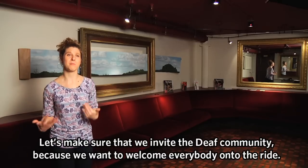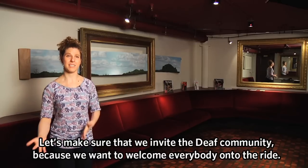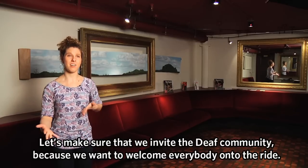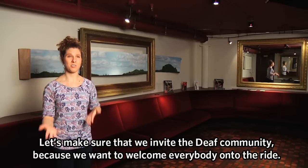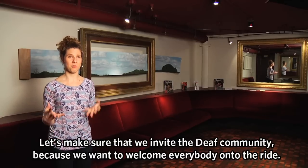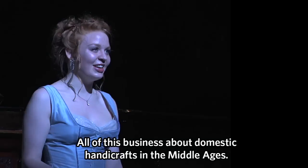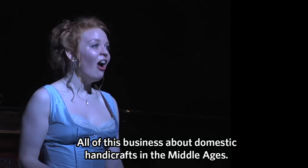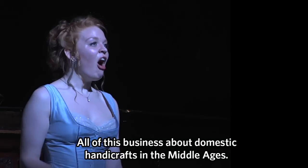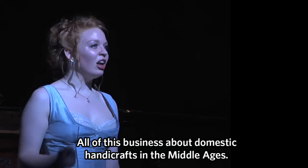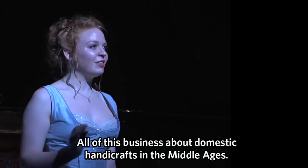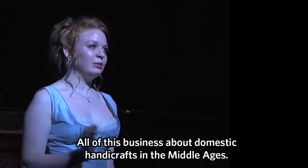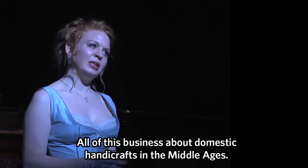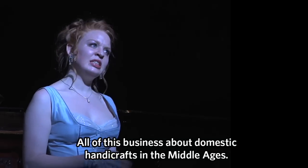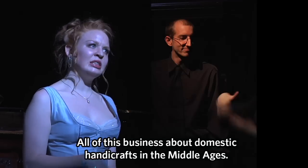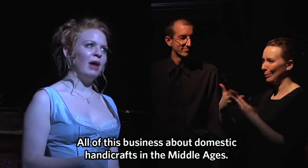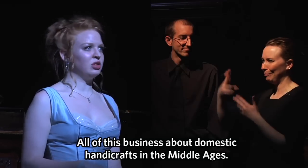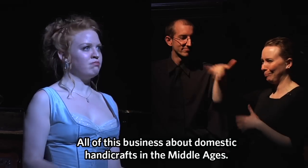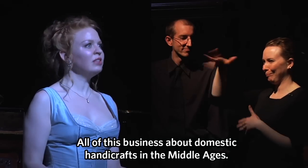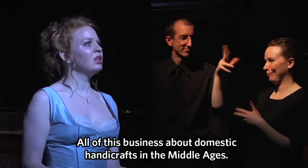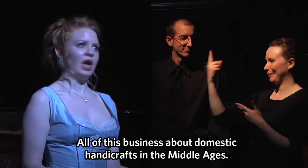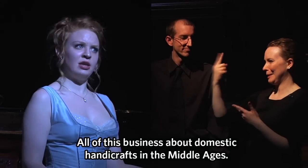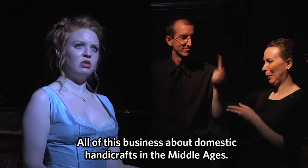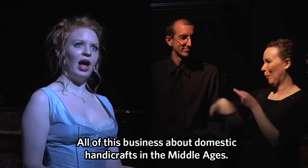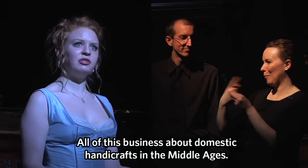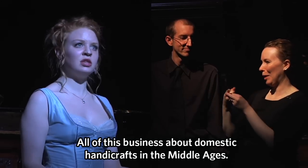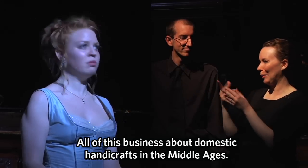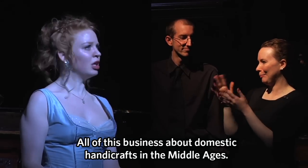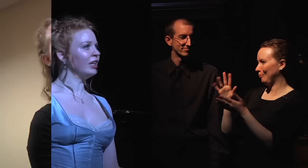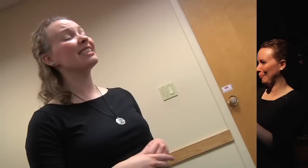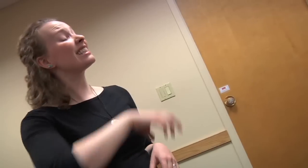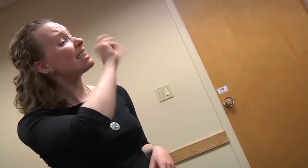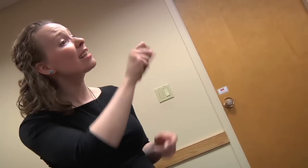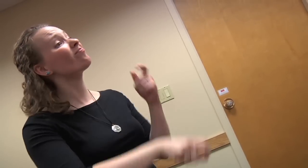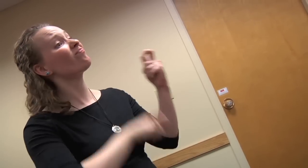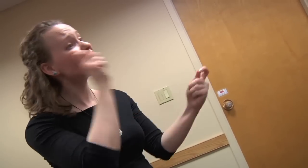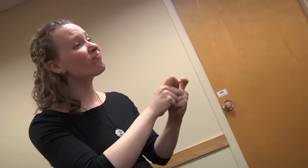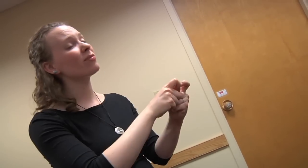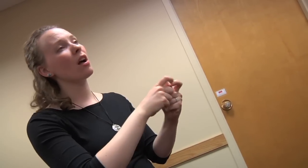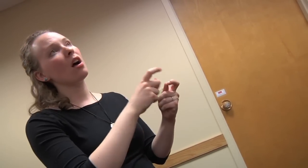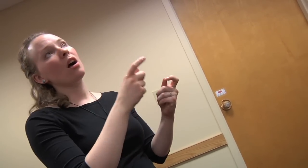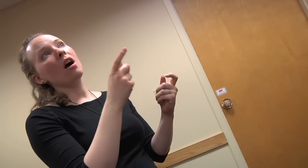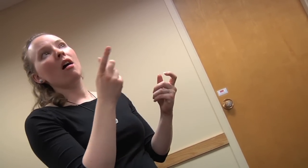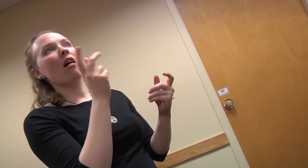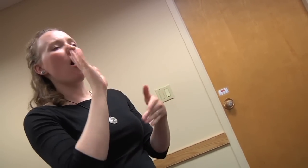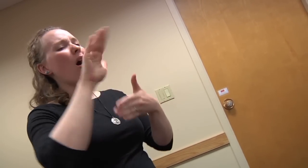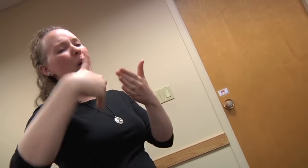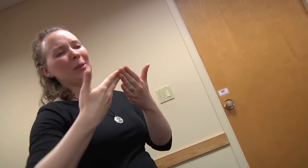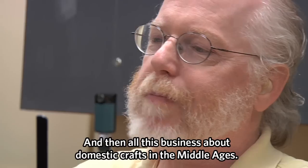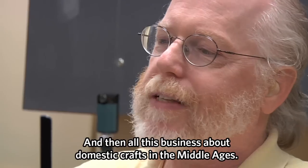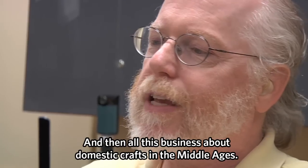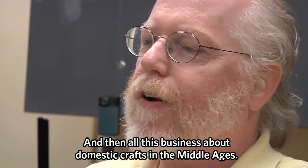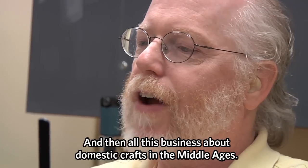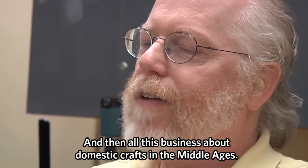welcome everybody onto the ride. All of this business about domestic handicrafts in the Middle Ages? And then all this business